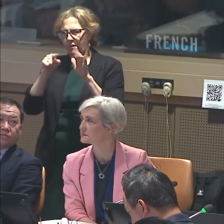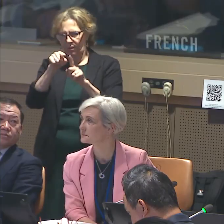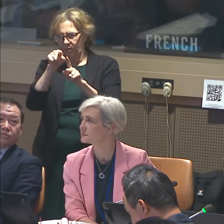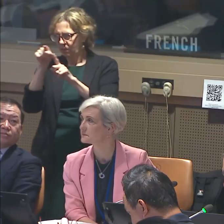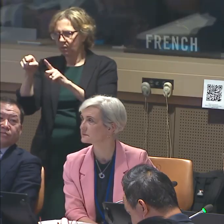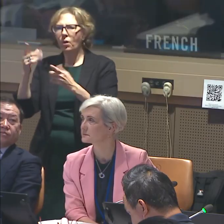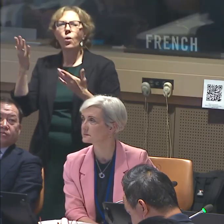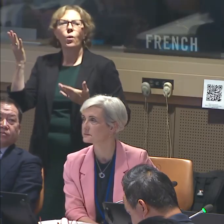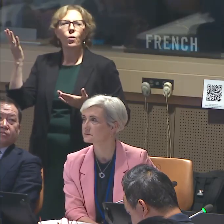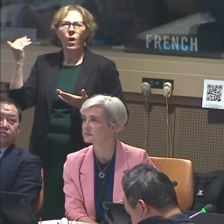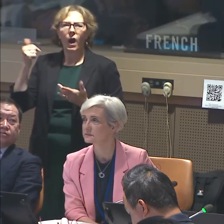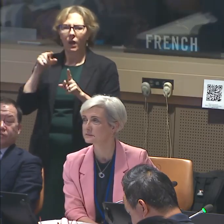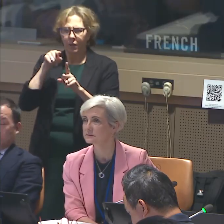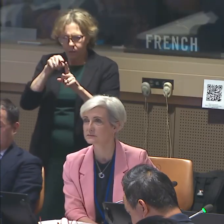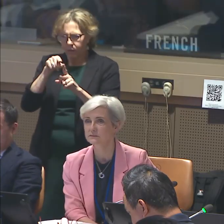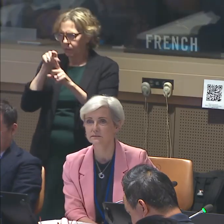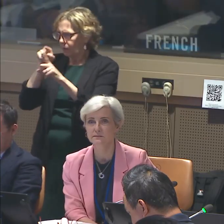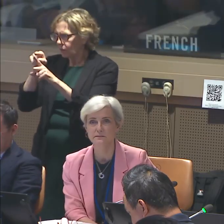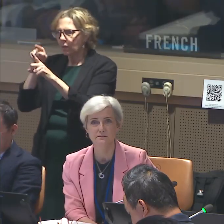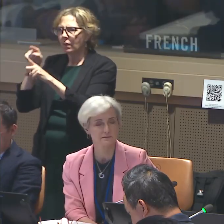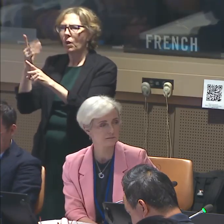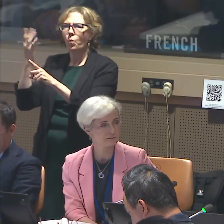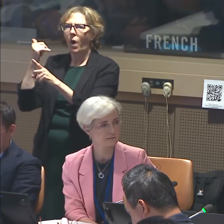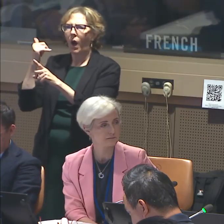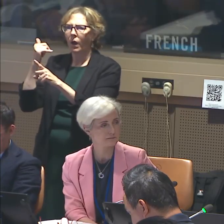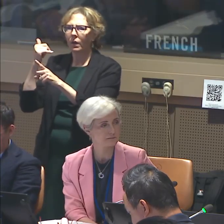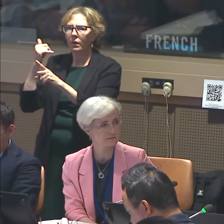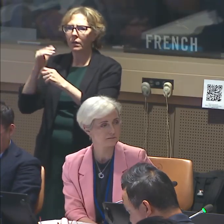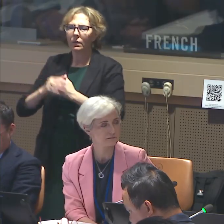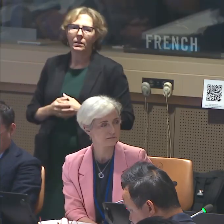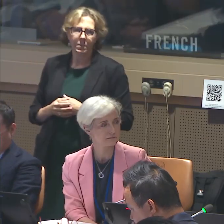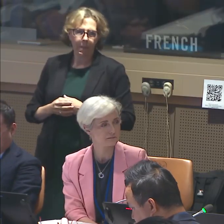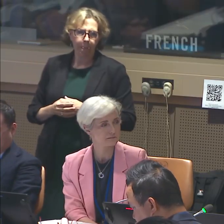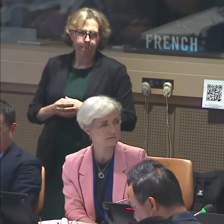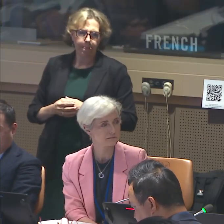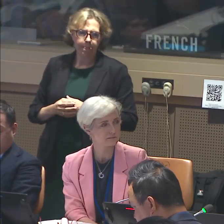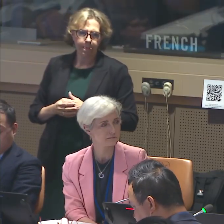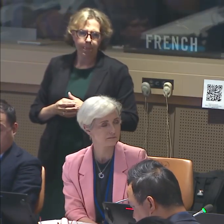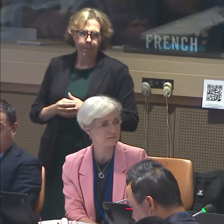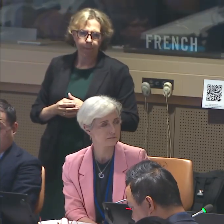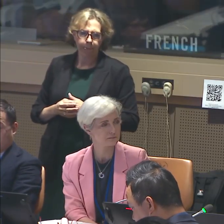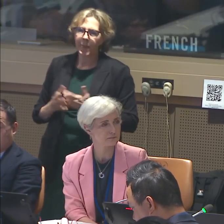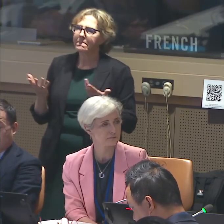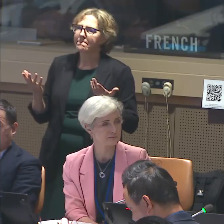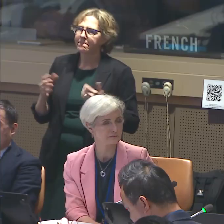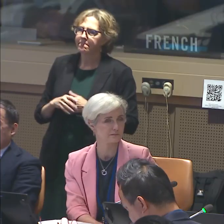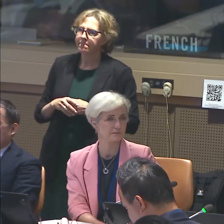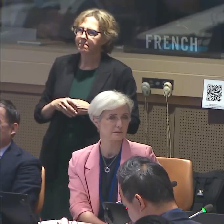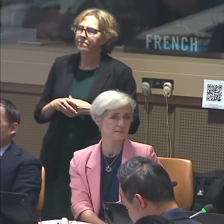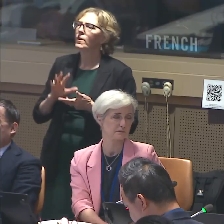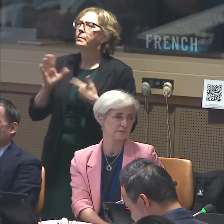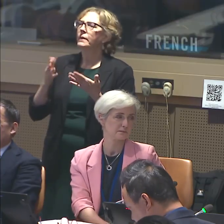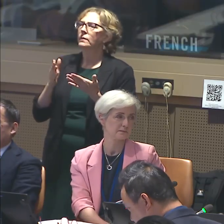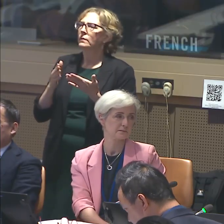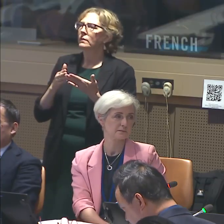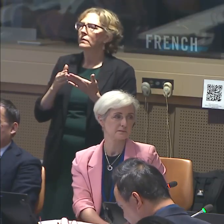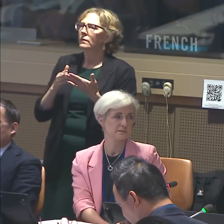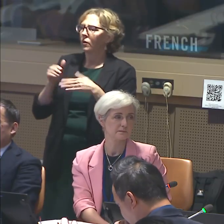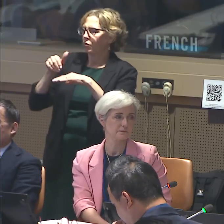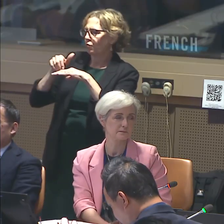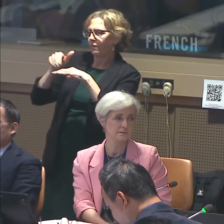people? And the whole discussion on referral. How better identification, better